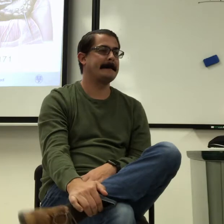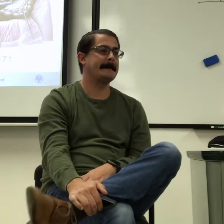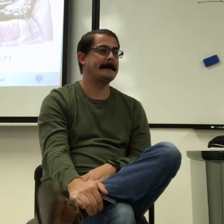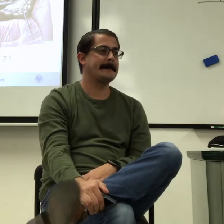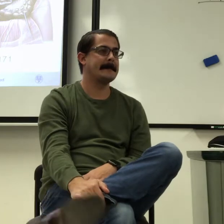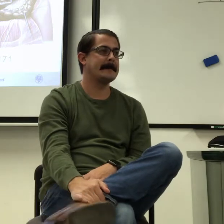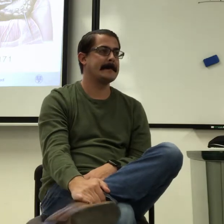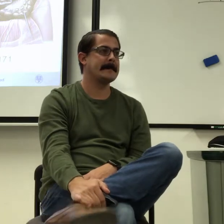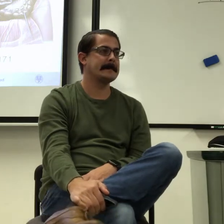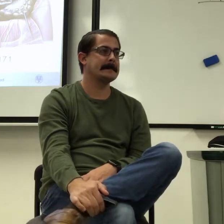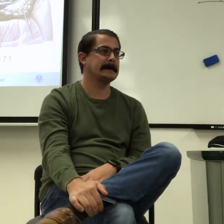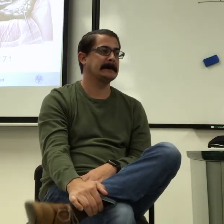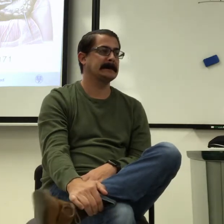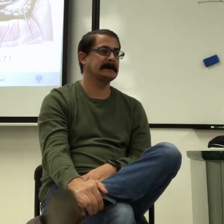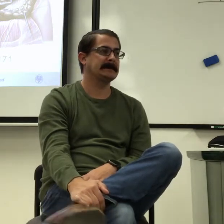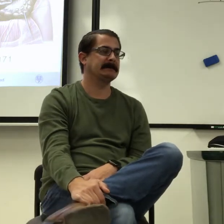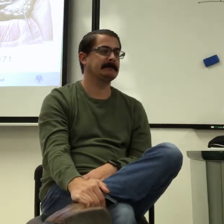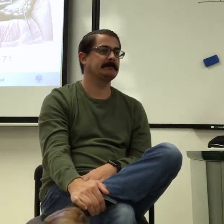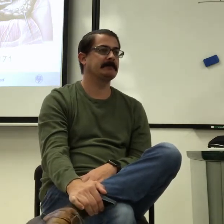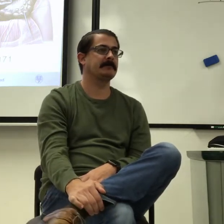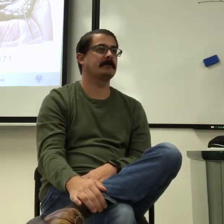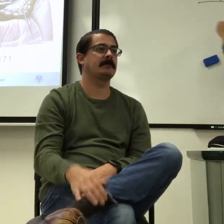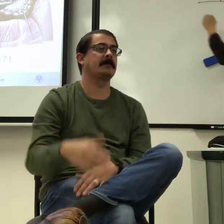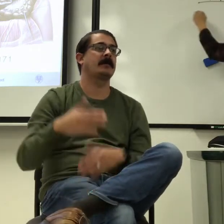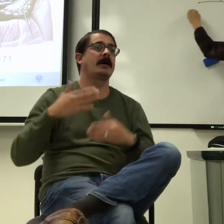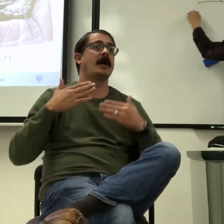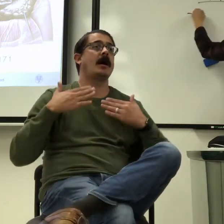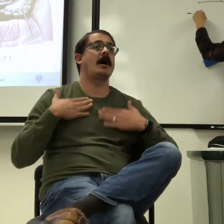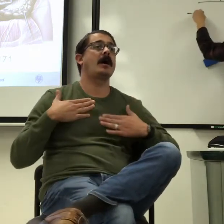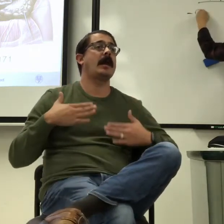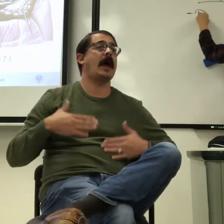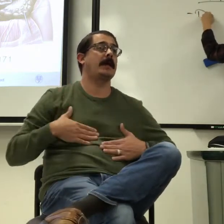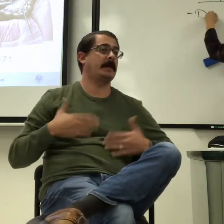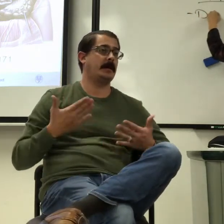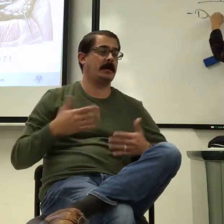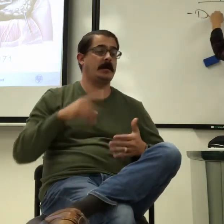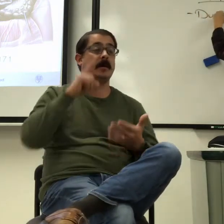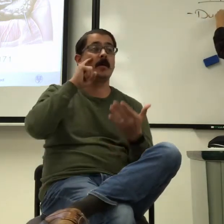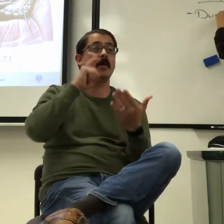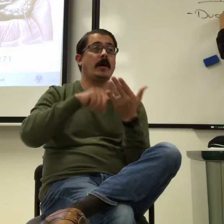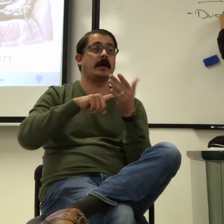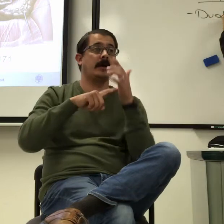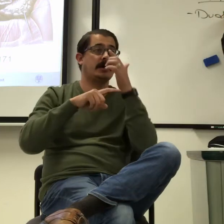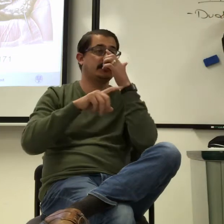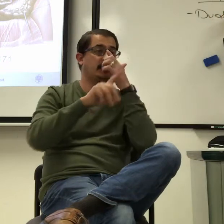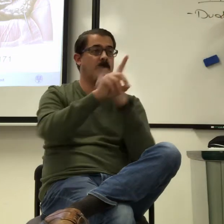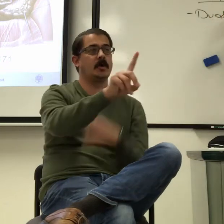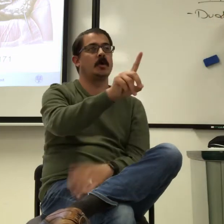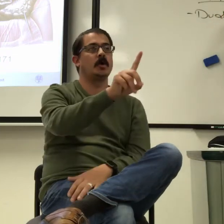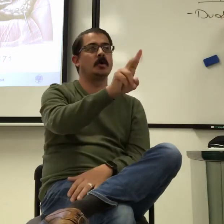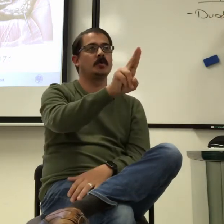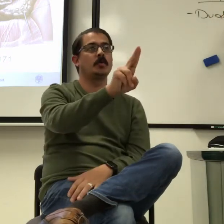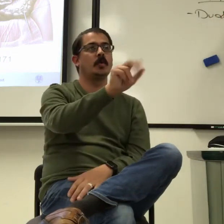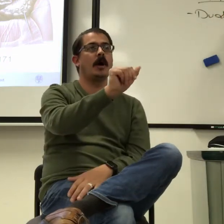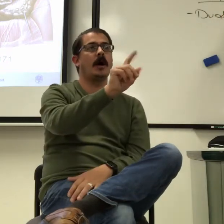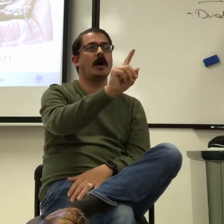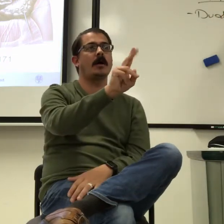So the anatomy is recognize duodenum,